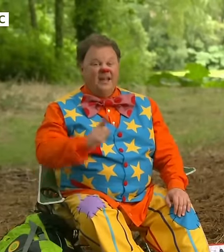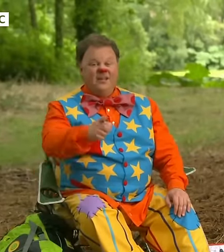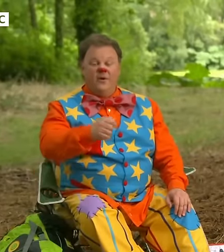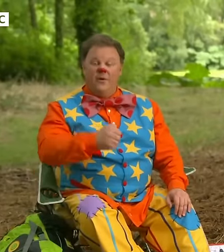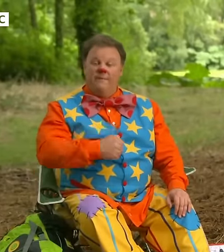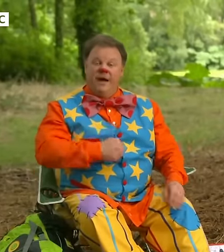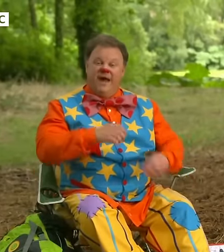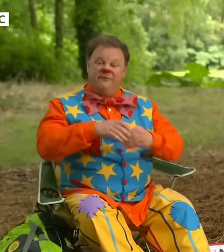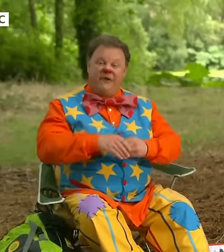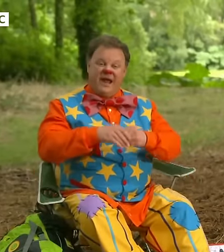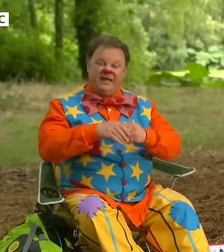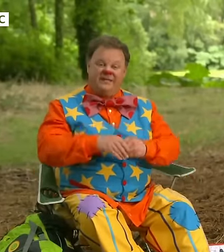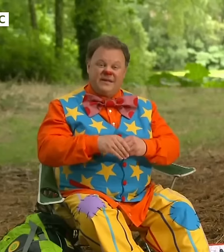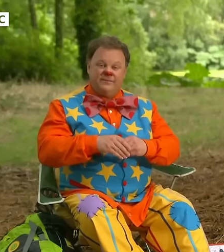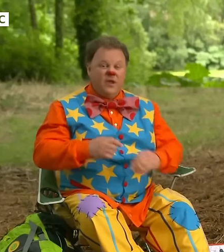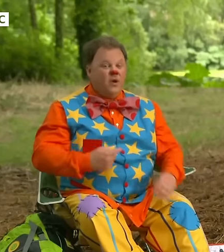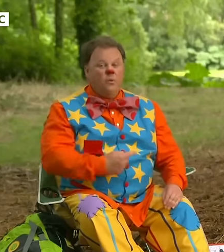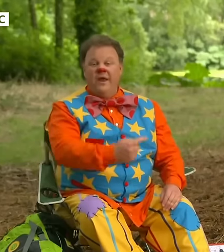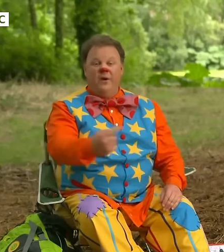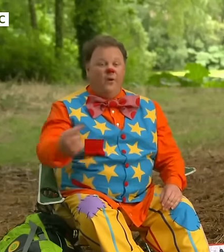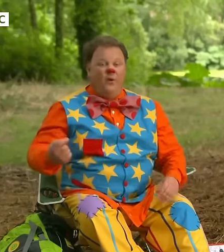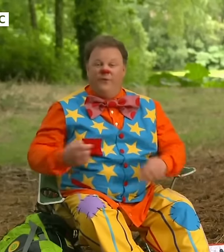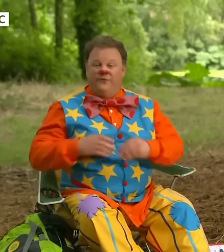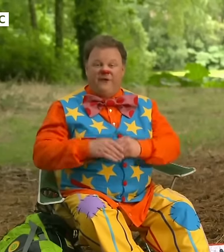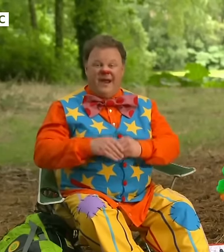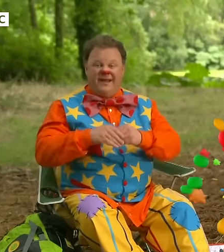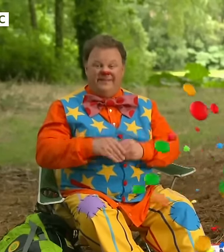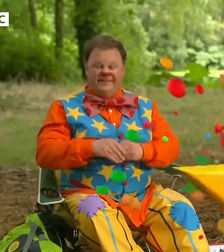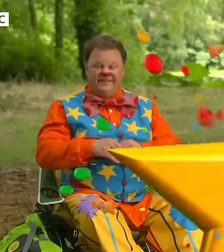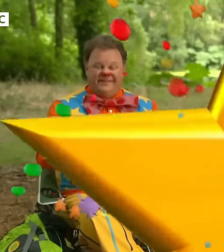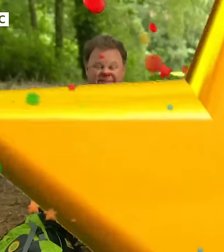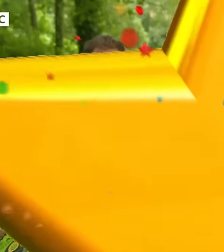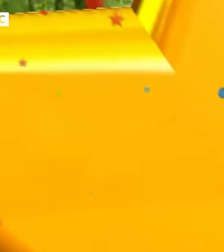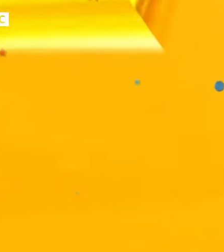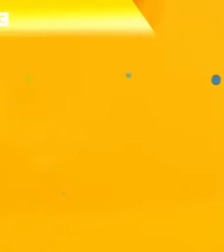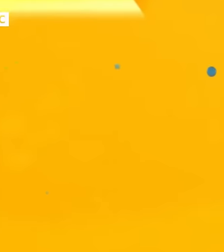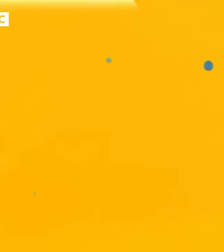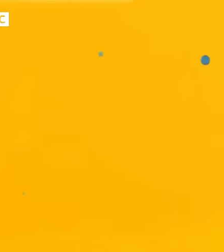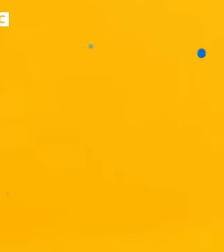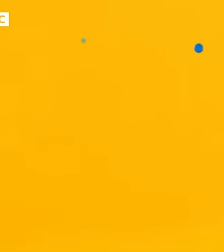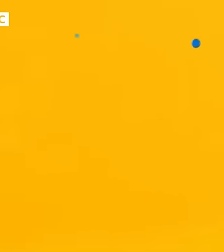And you're my friend. We're all friends.